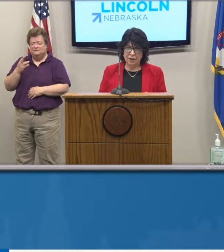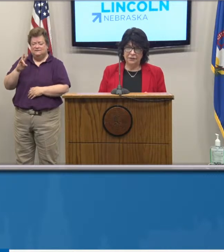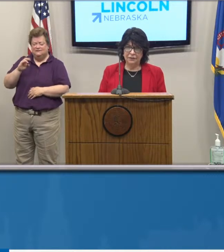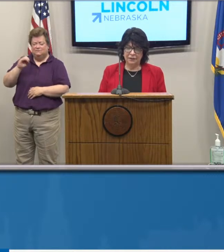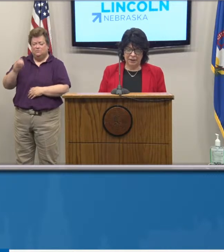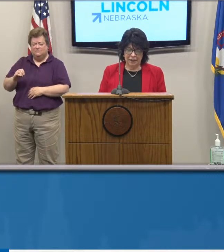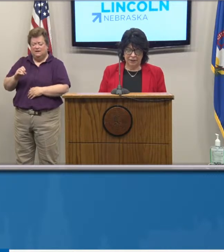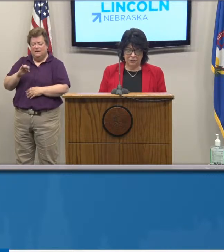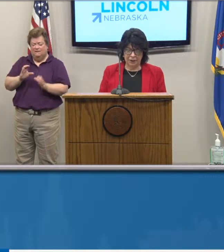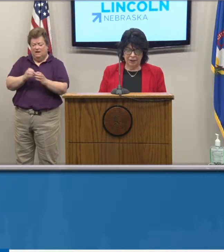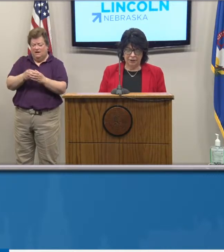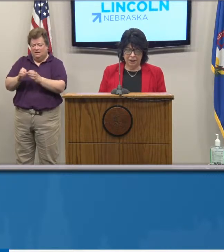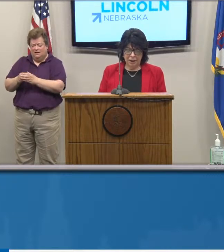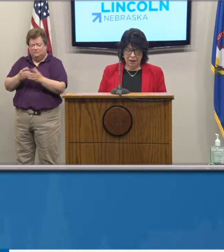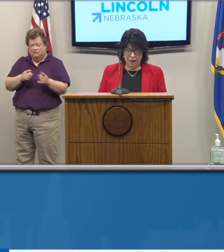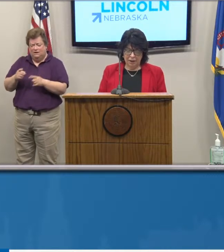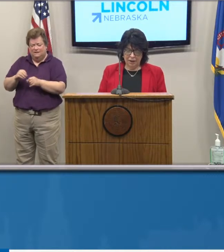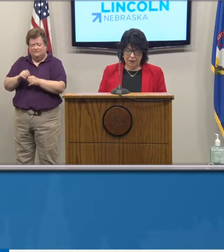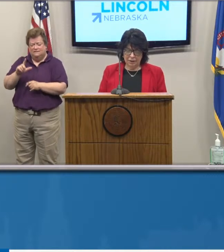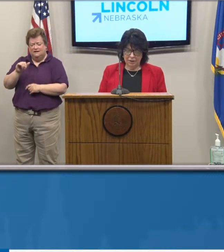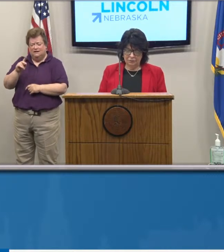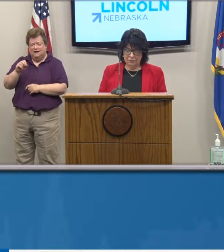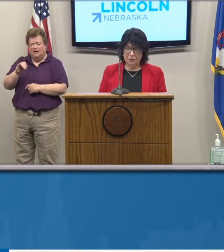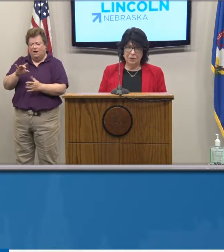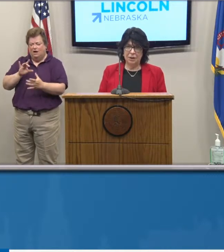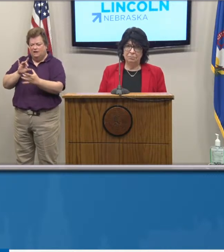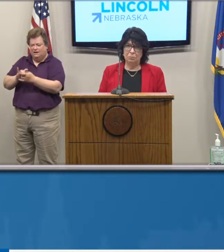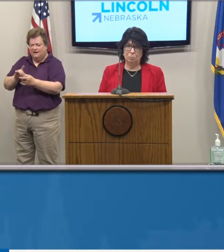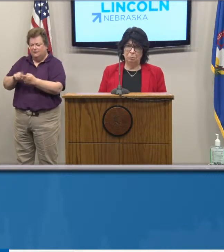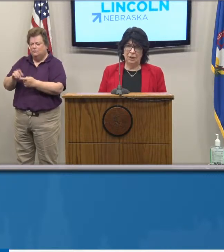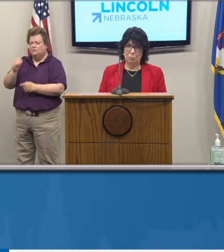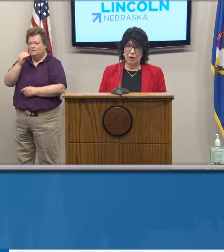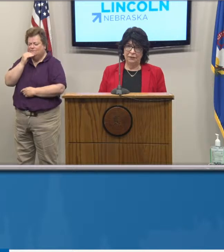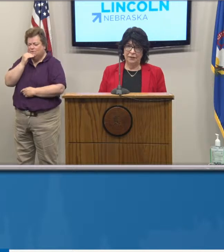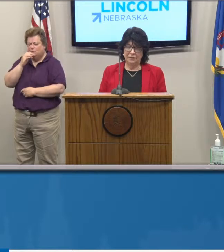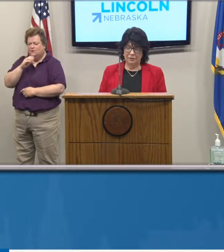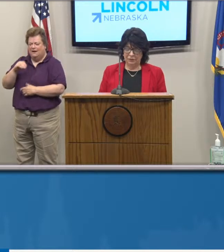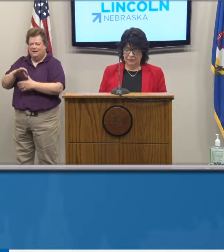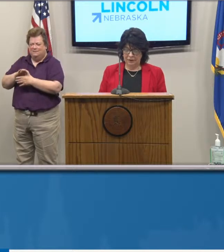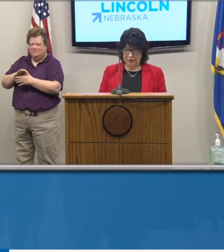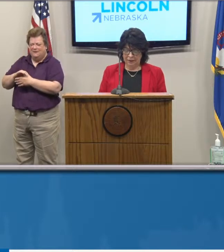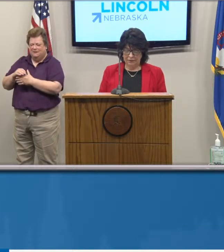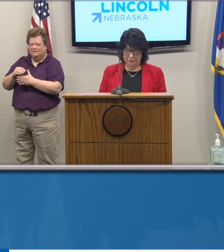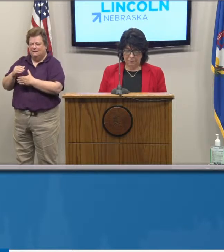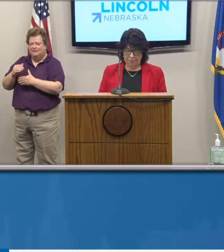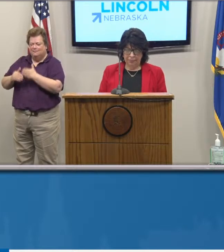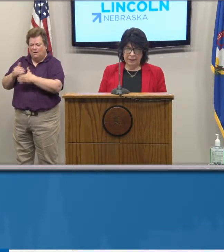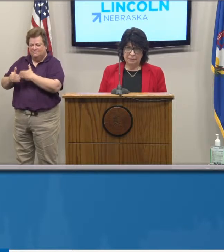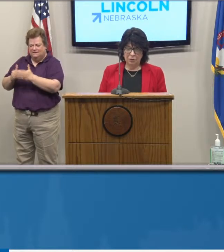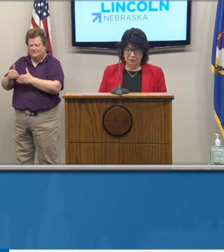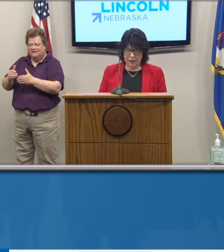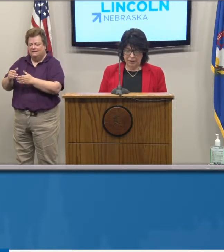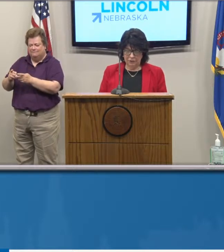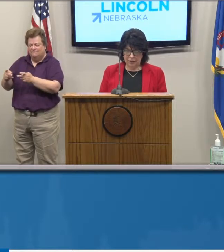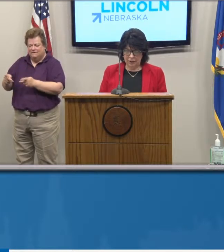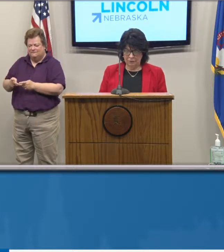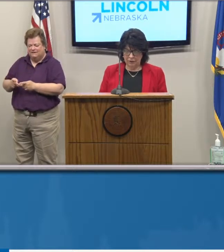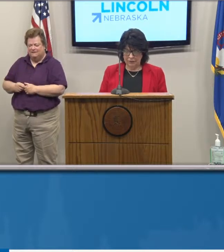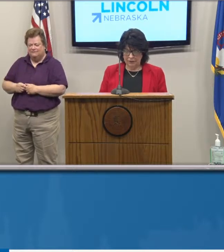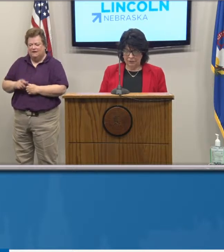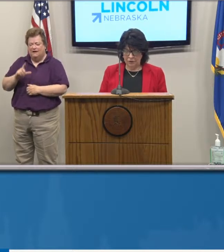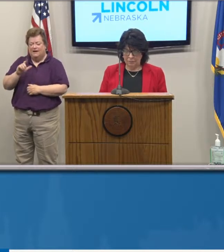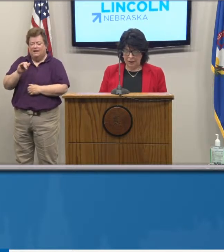threshold to help identify locations with potential for rapid spread of the virus so we can intervene quickly. At